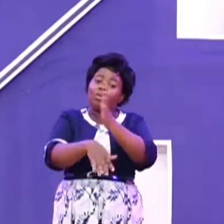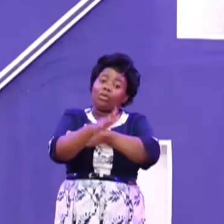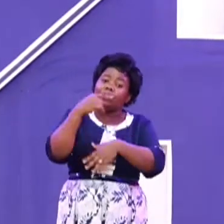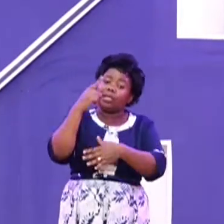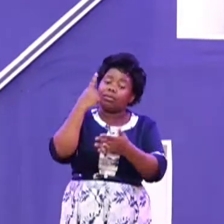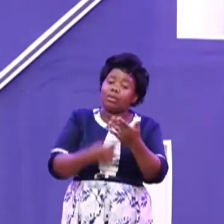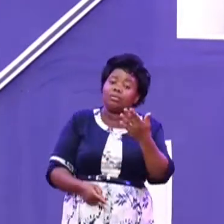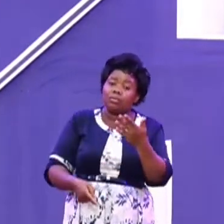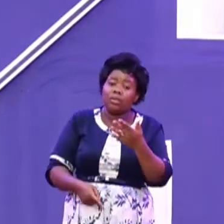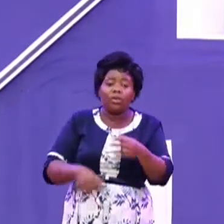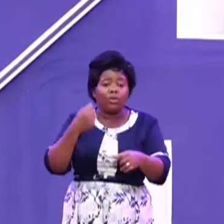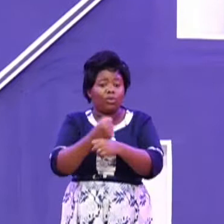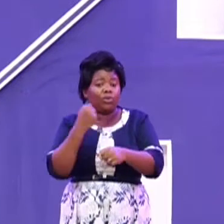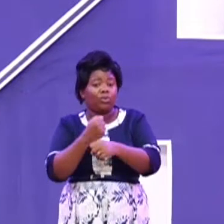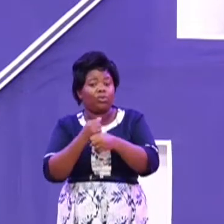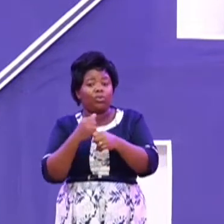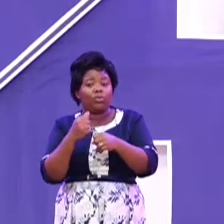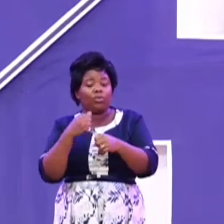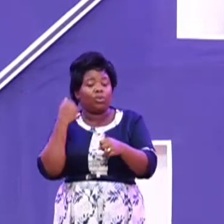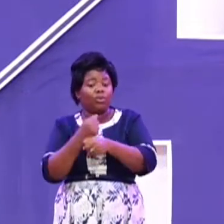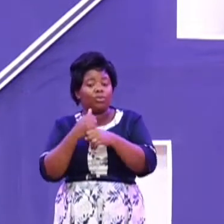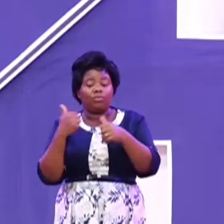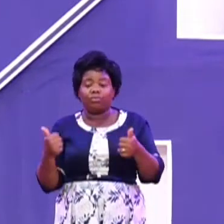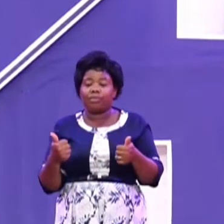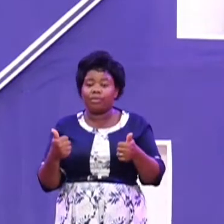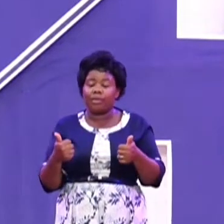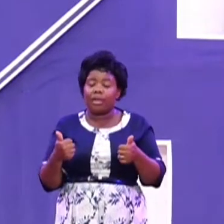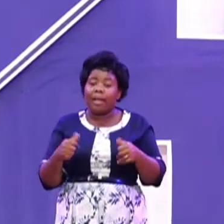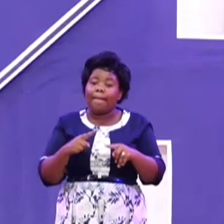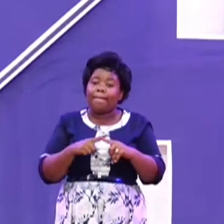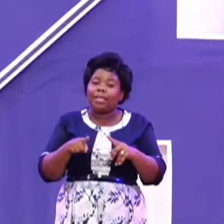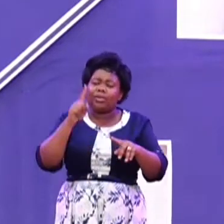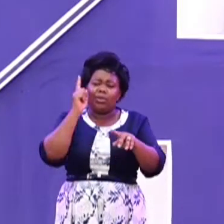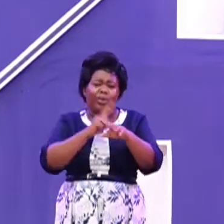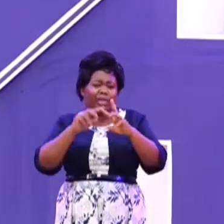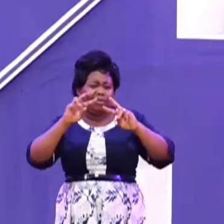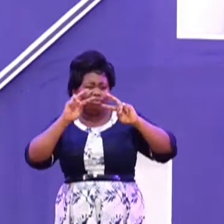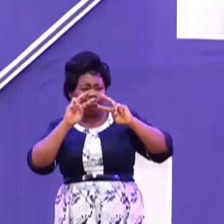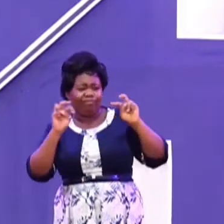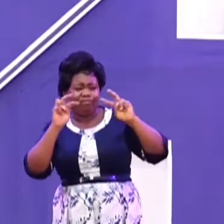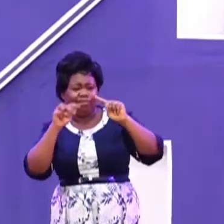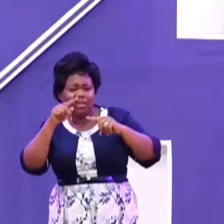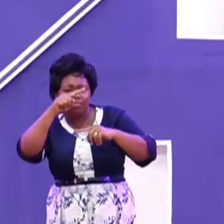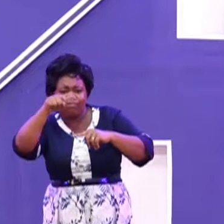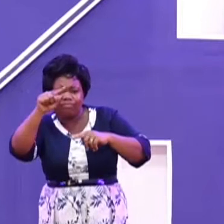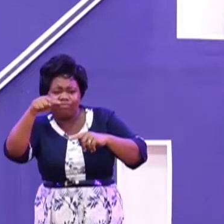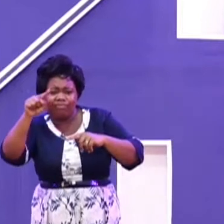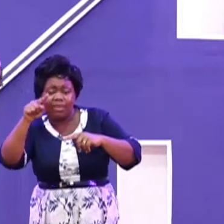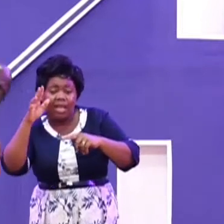Jesus is saying, don't do what you do is good. But if I'm examining,